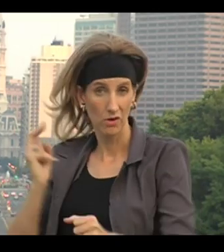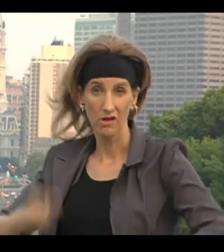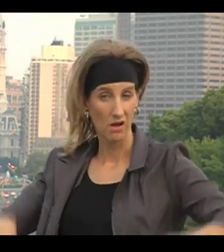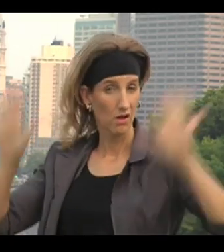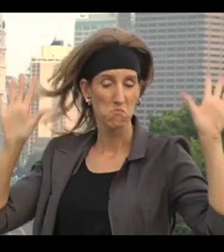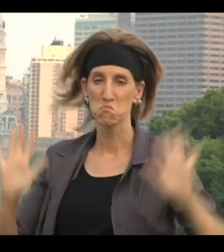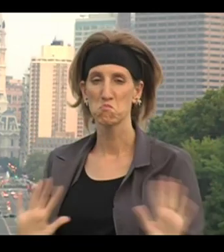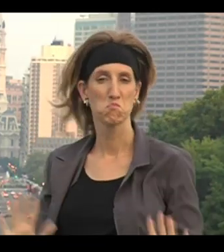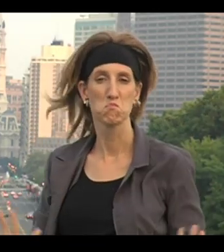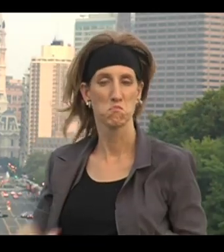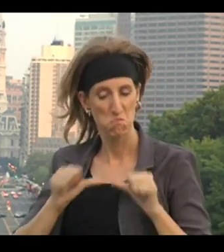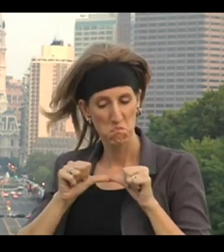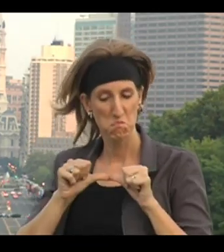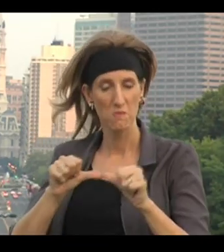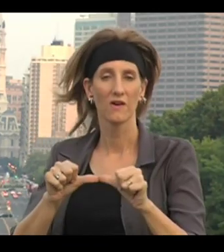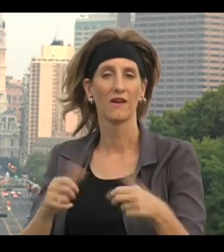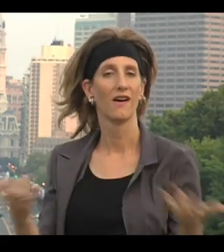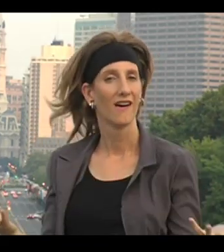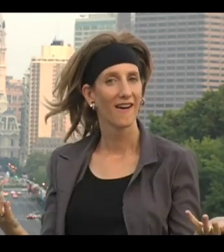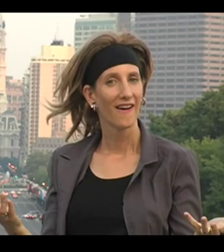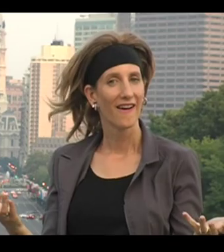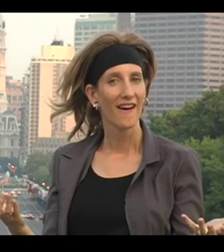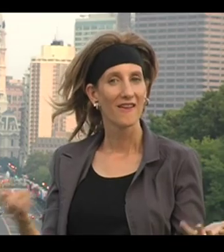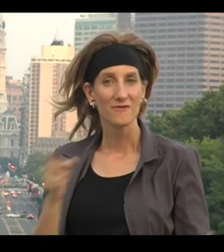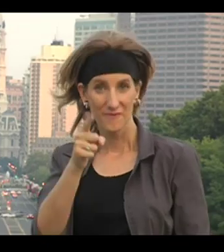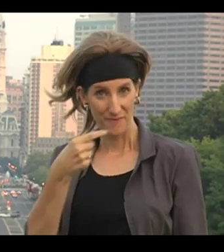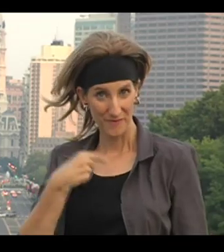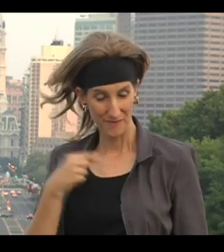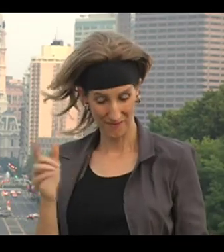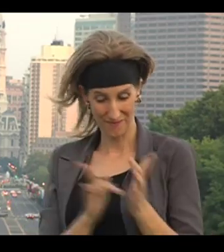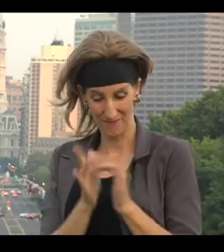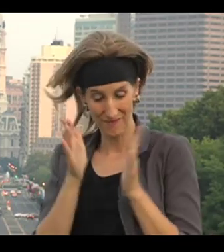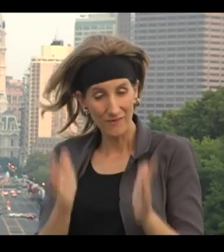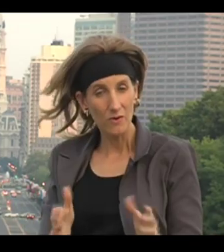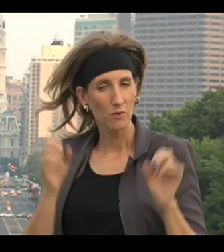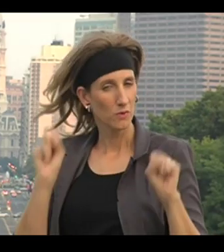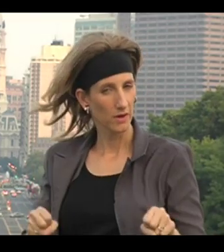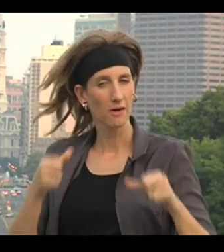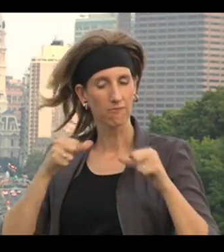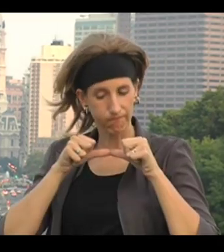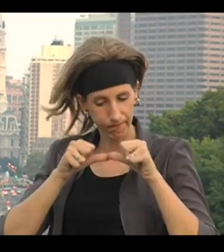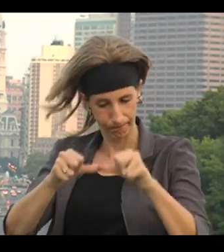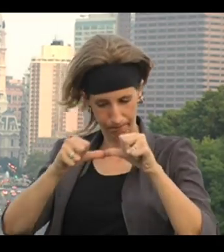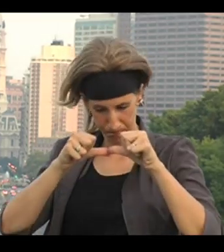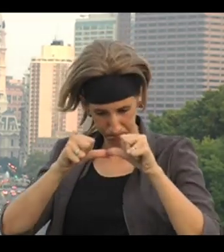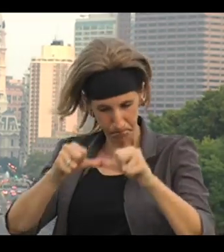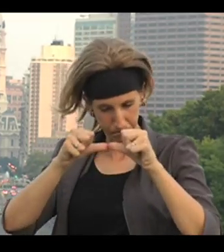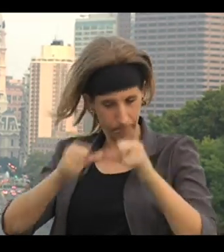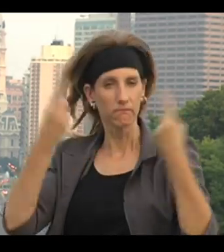up? Mm-mm. He kept going on. Well, you and I, as Christians, we can keep going on. We can